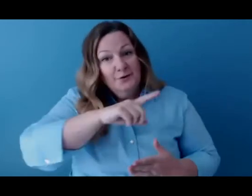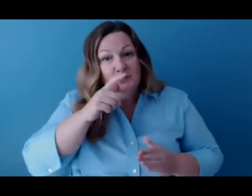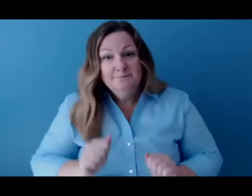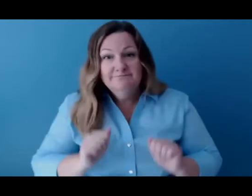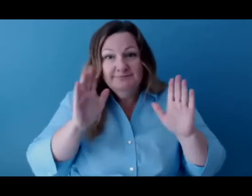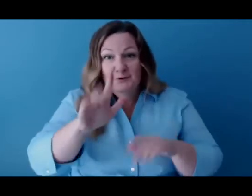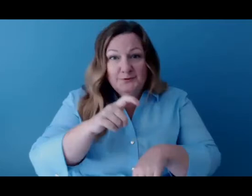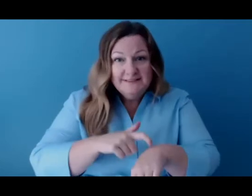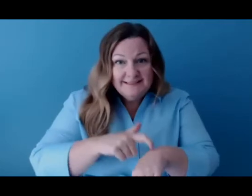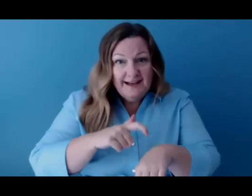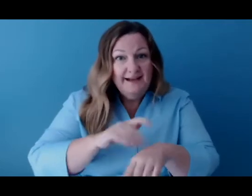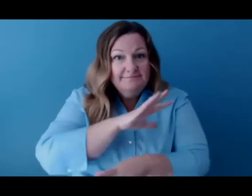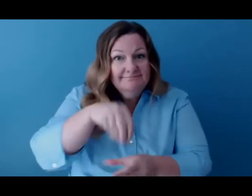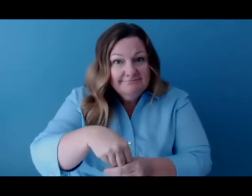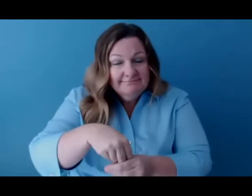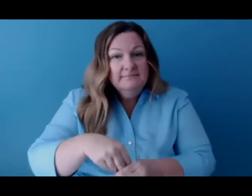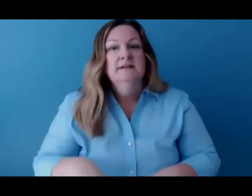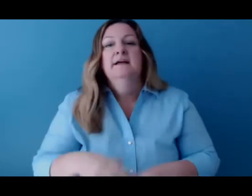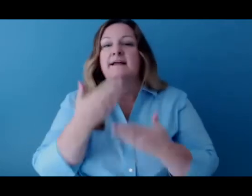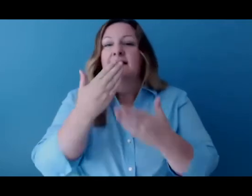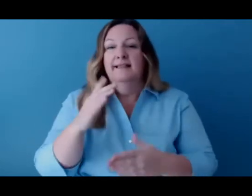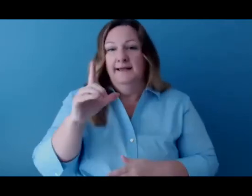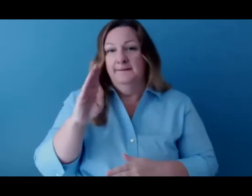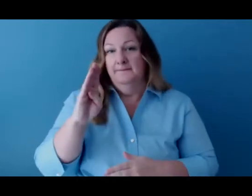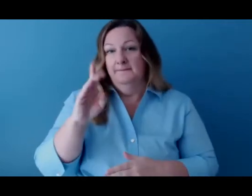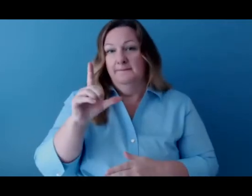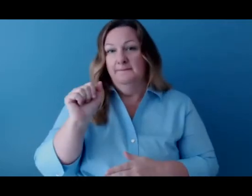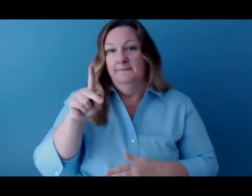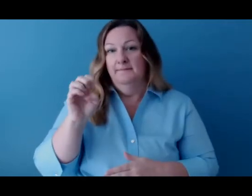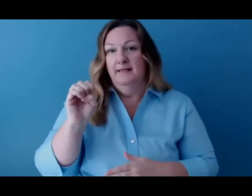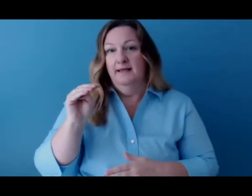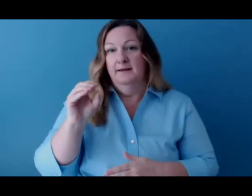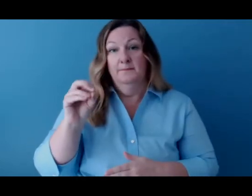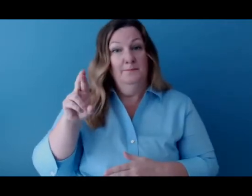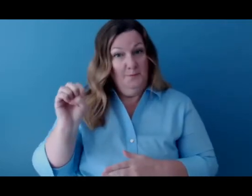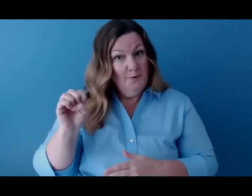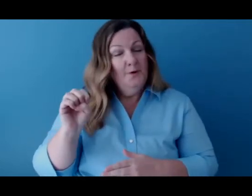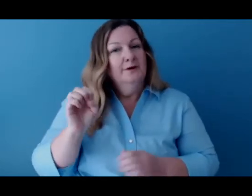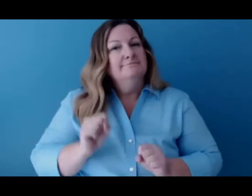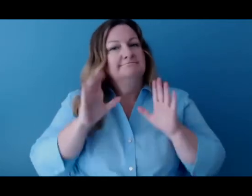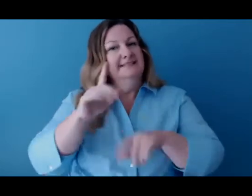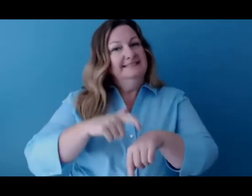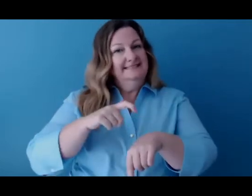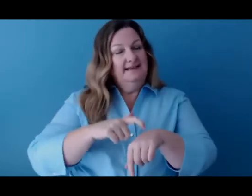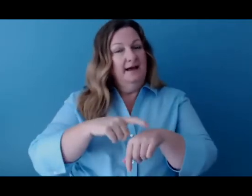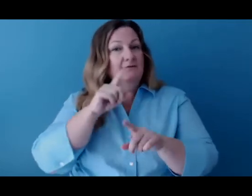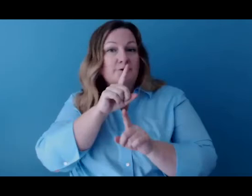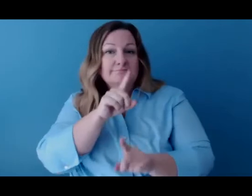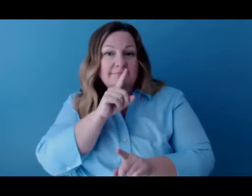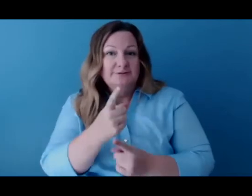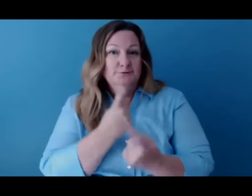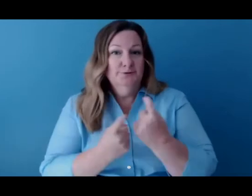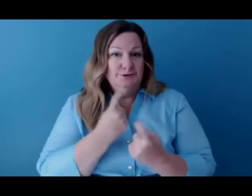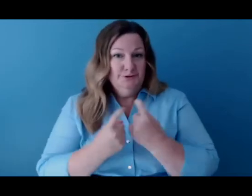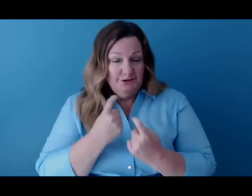like to thank Blake Moore for taking the time to answer our questions. I'm going to turn the time over now to Aubrey Snyder,